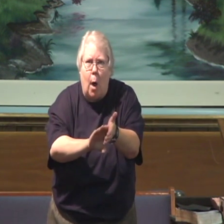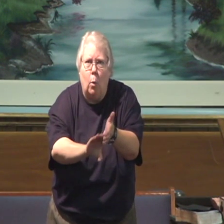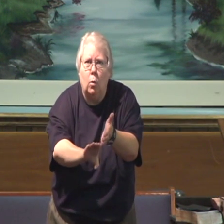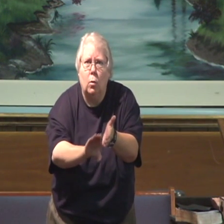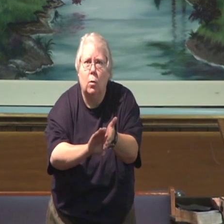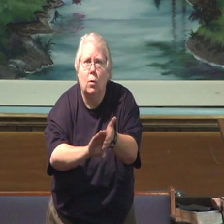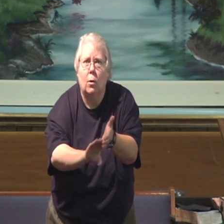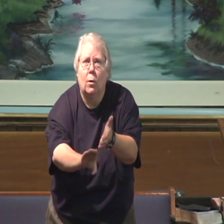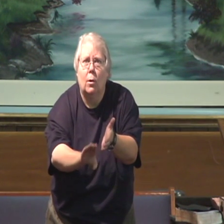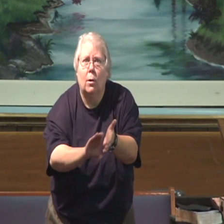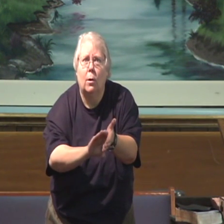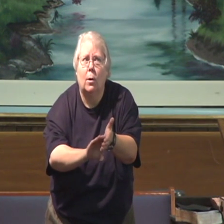down?